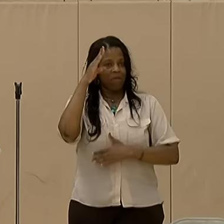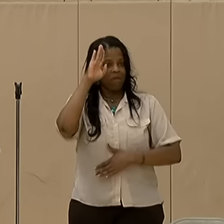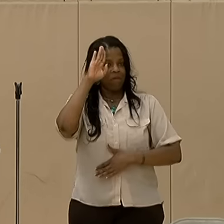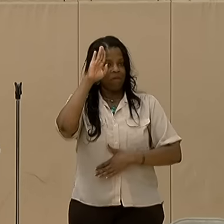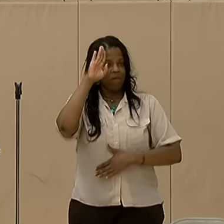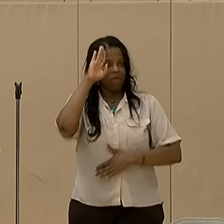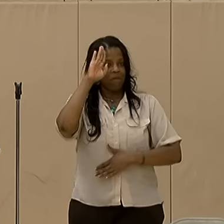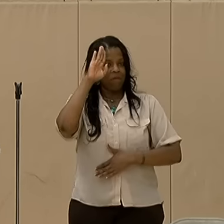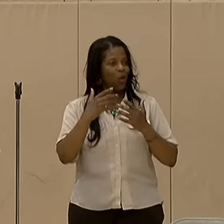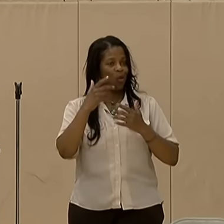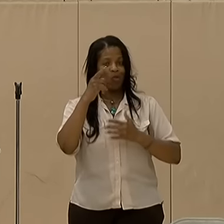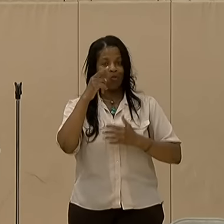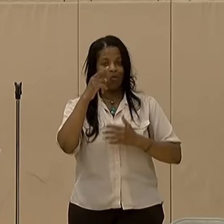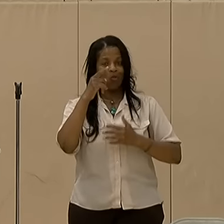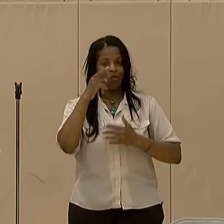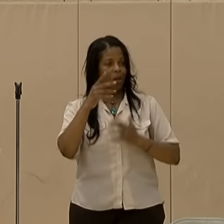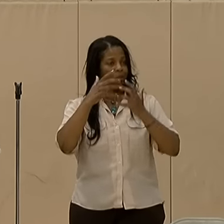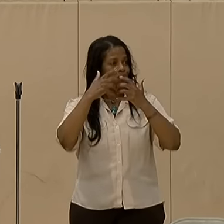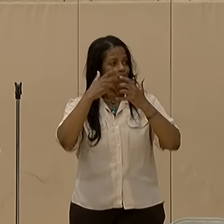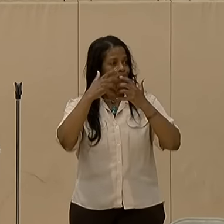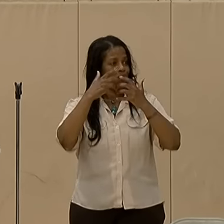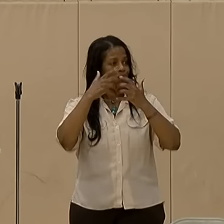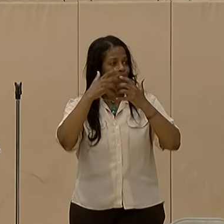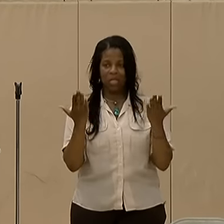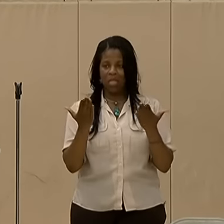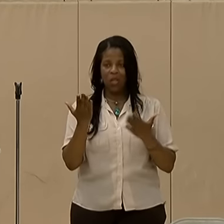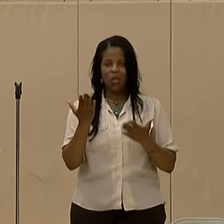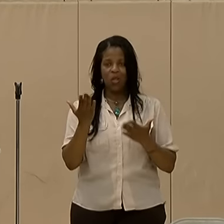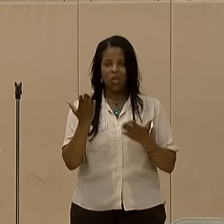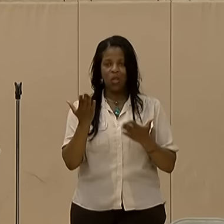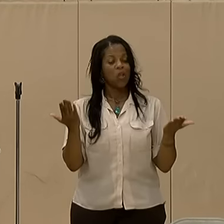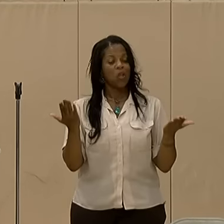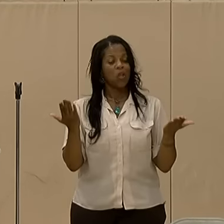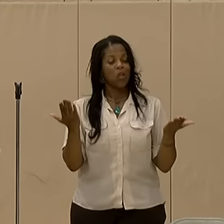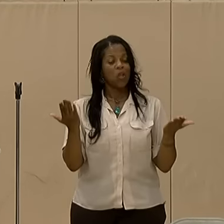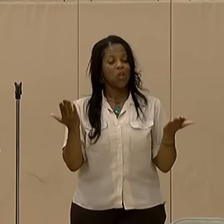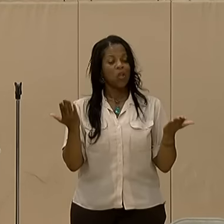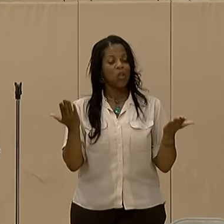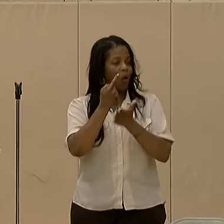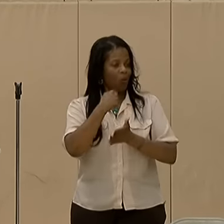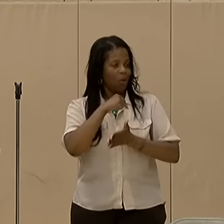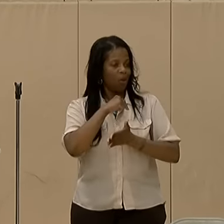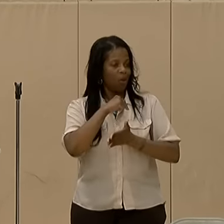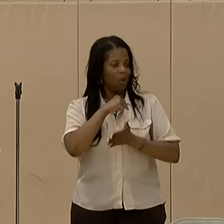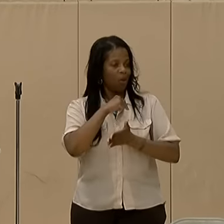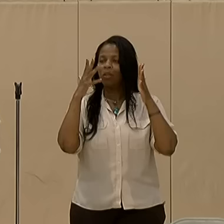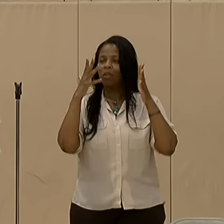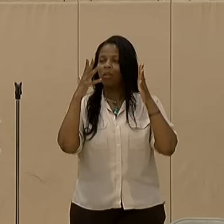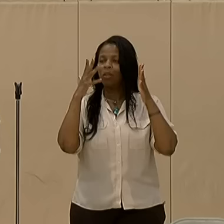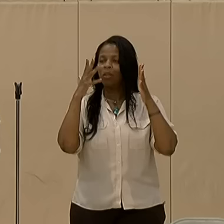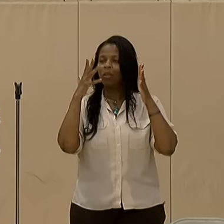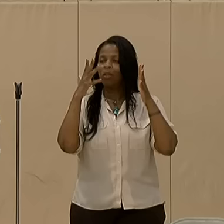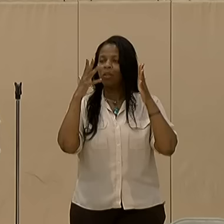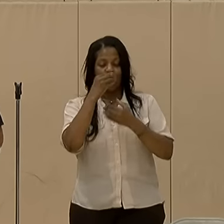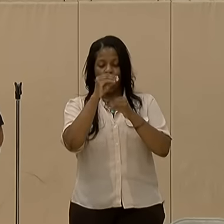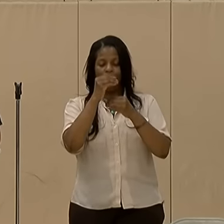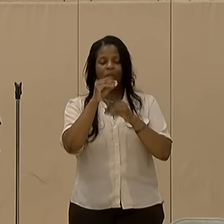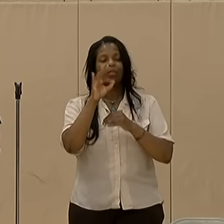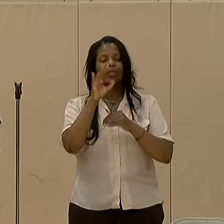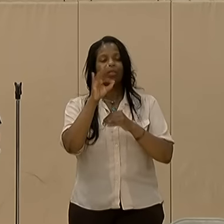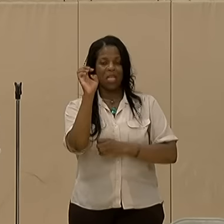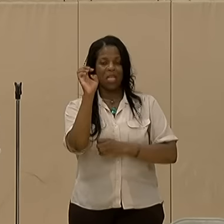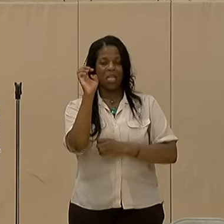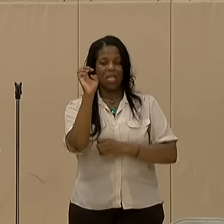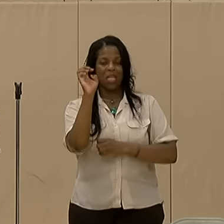Services. They're here in our community helping us. So a big hand for California Office of Emergency Services.